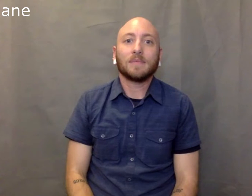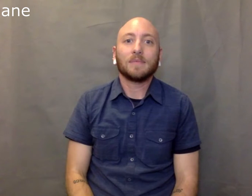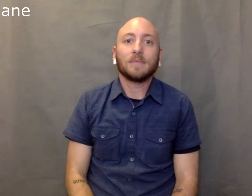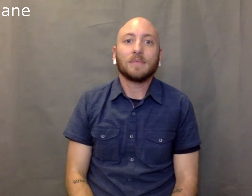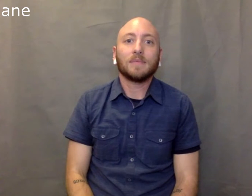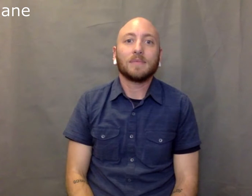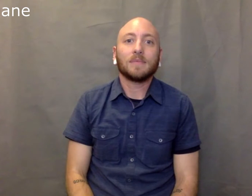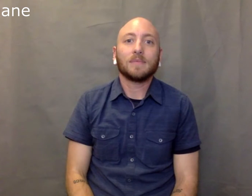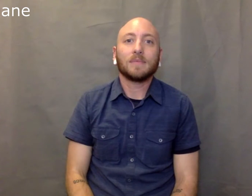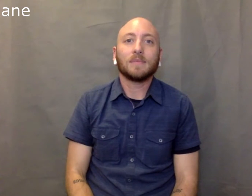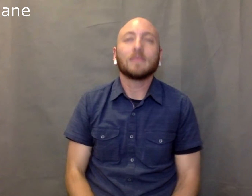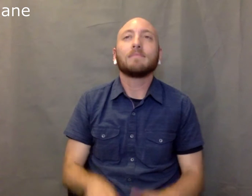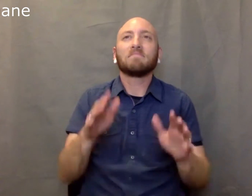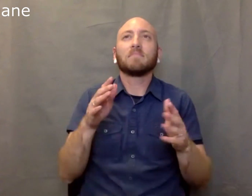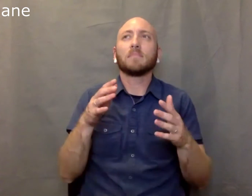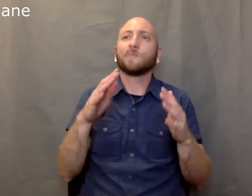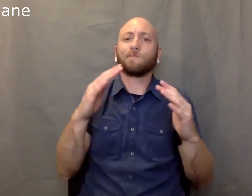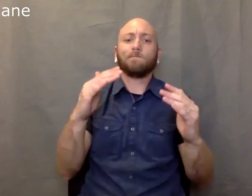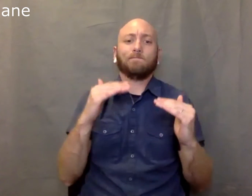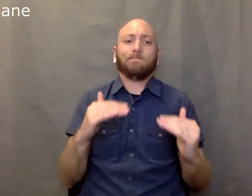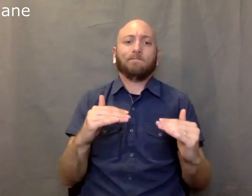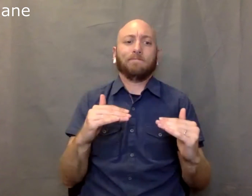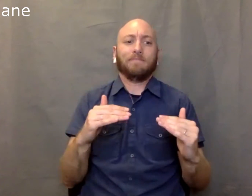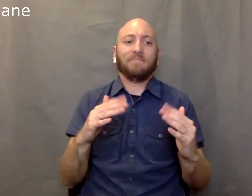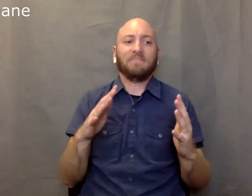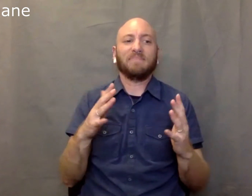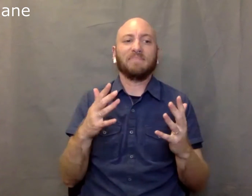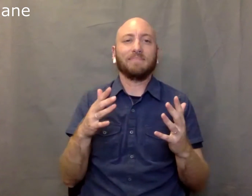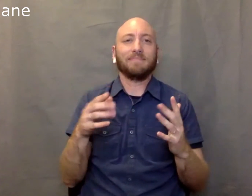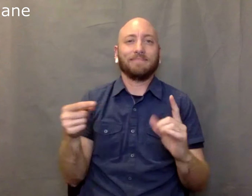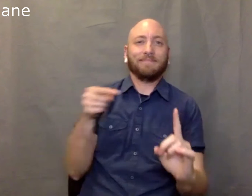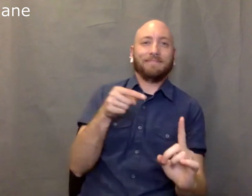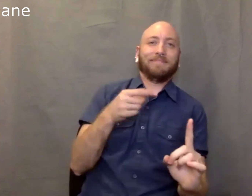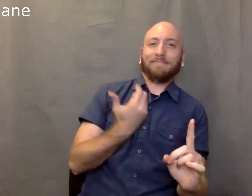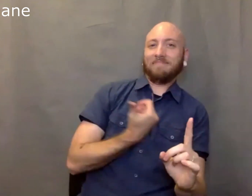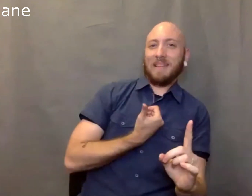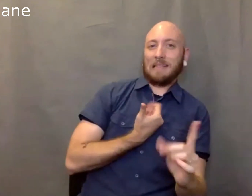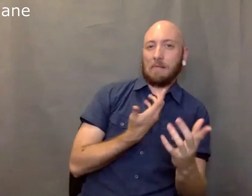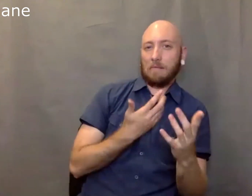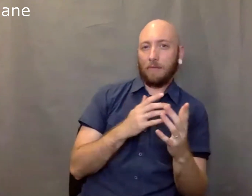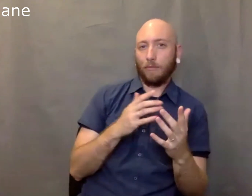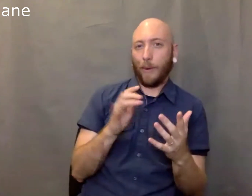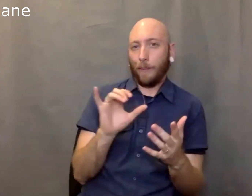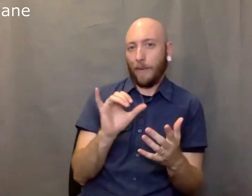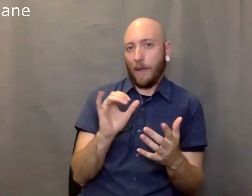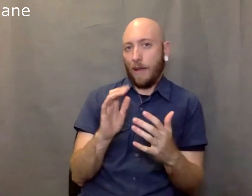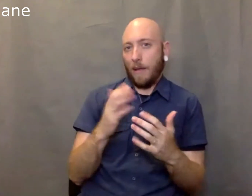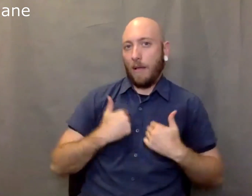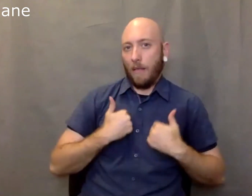yeah, I guess I'll go a bit about myself. I'll go back a bit about, what it was like for me too. So